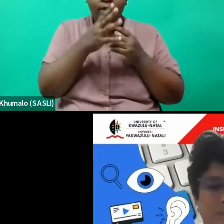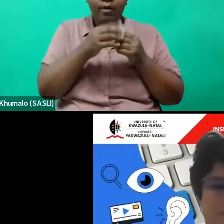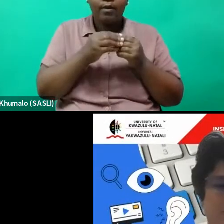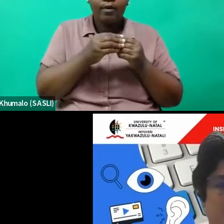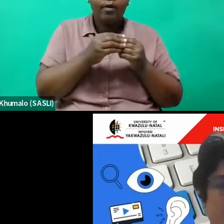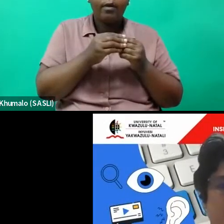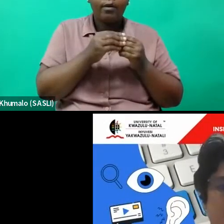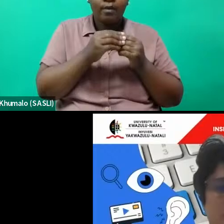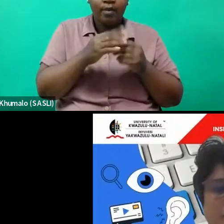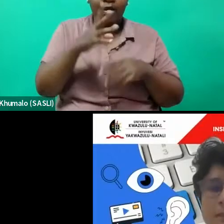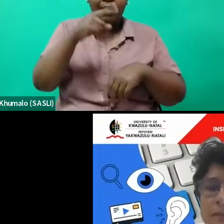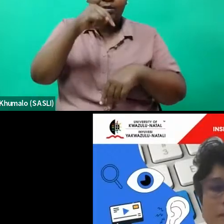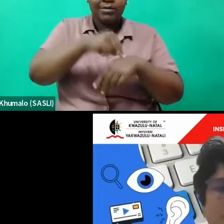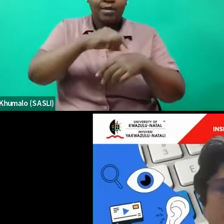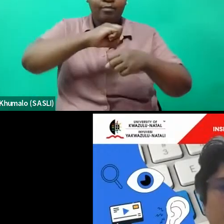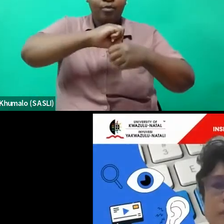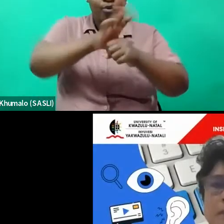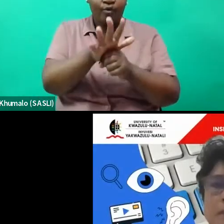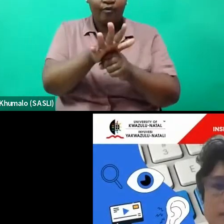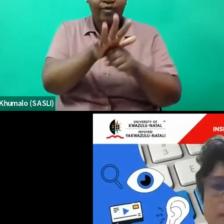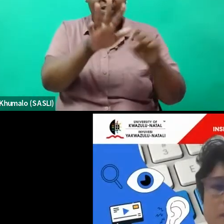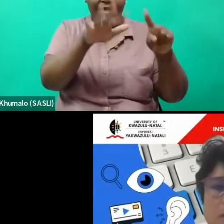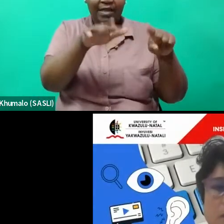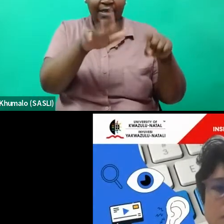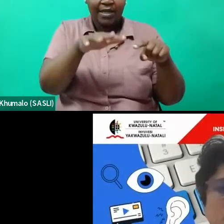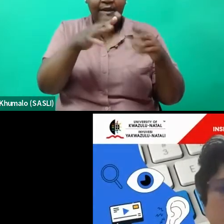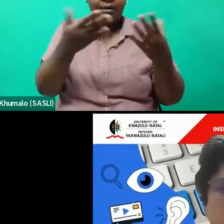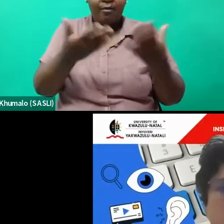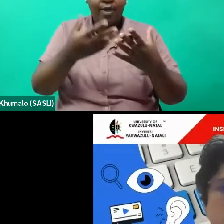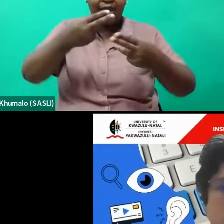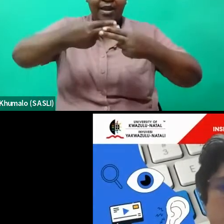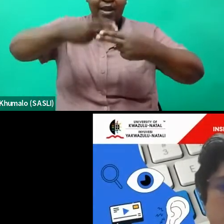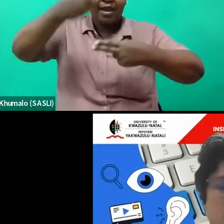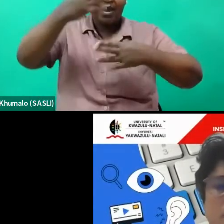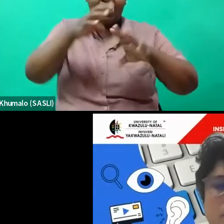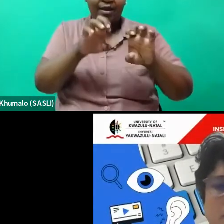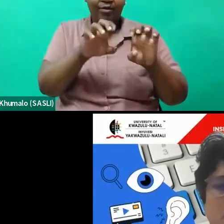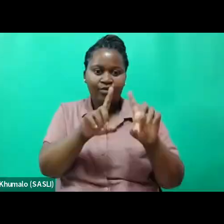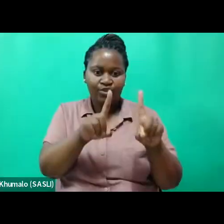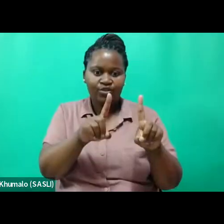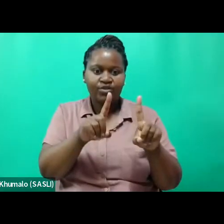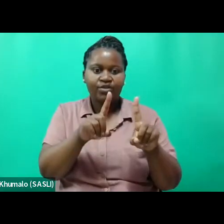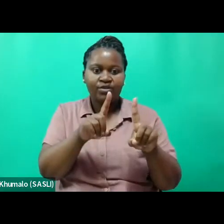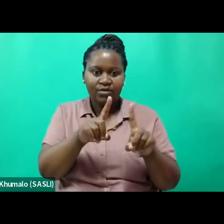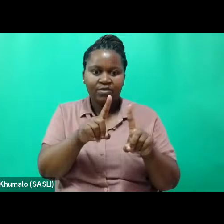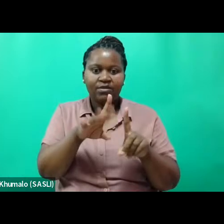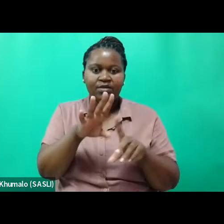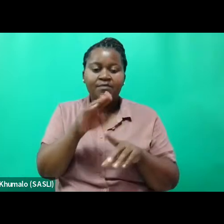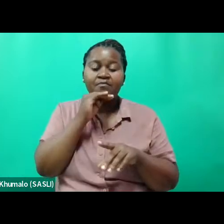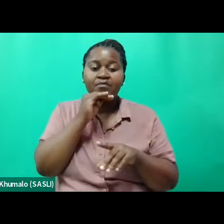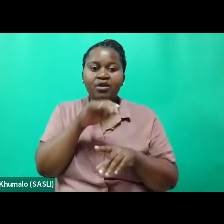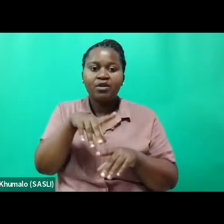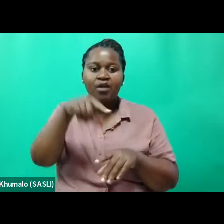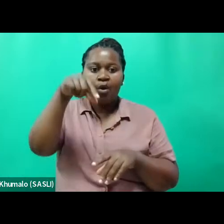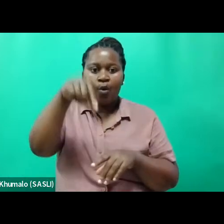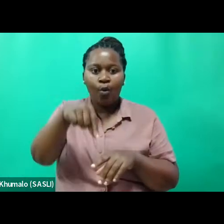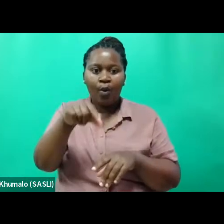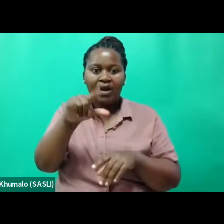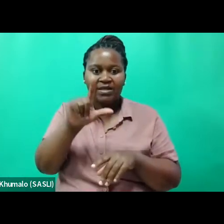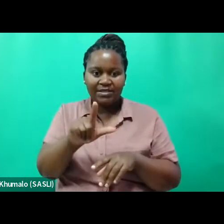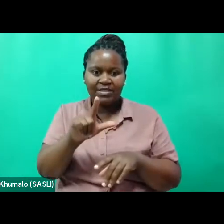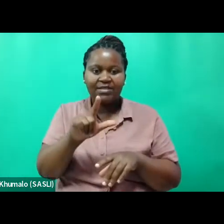a COVID-19 in the higher education. That is a qualitative single case